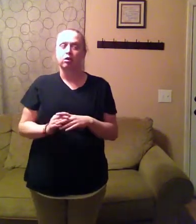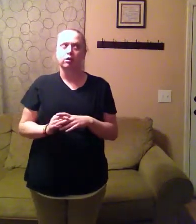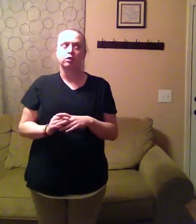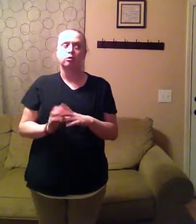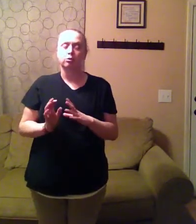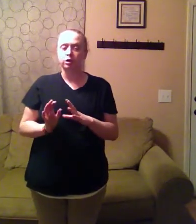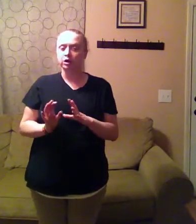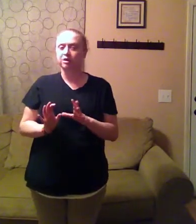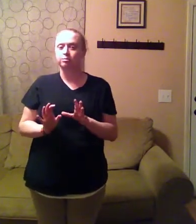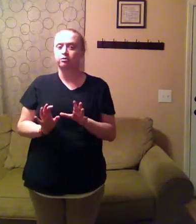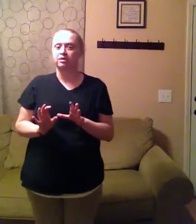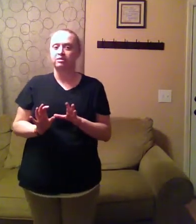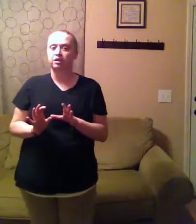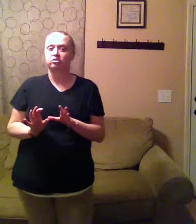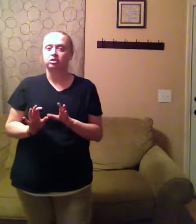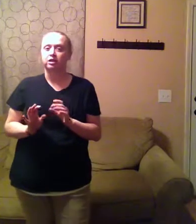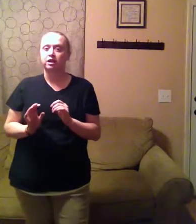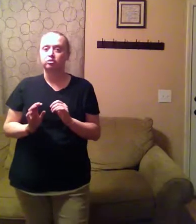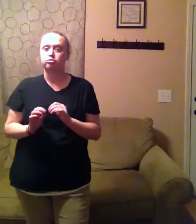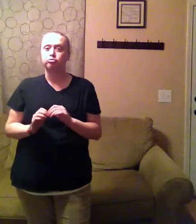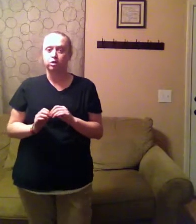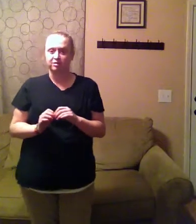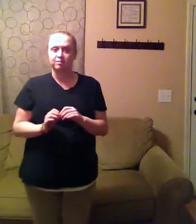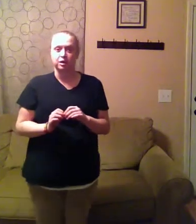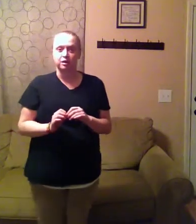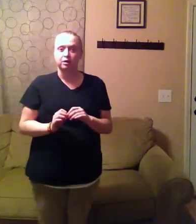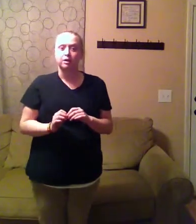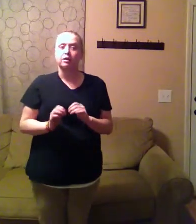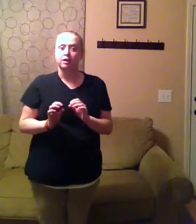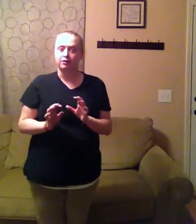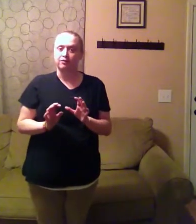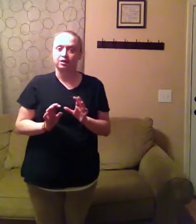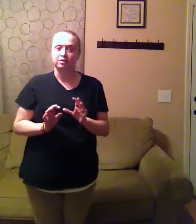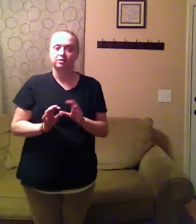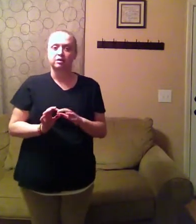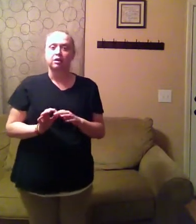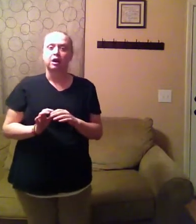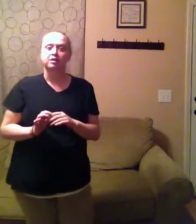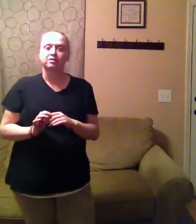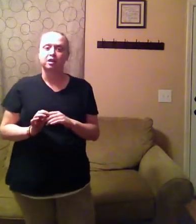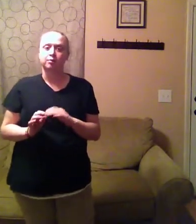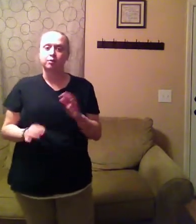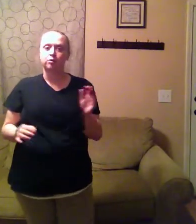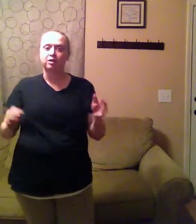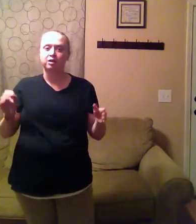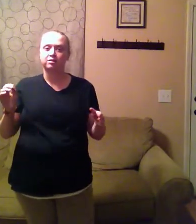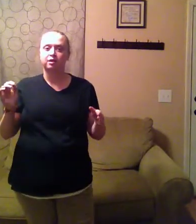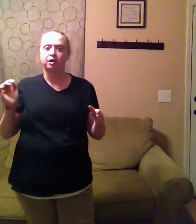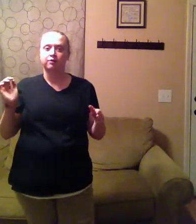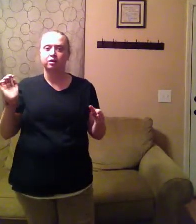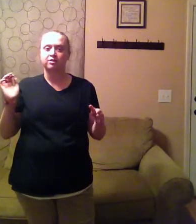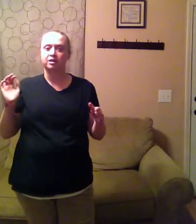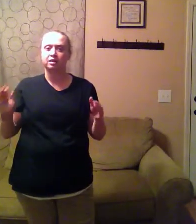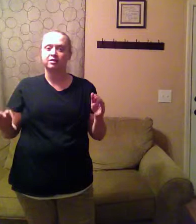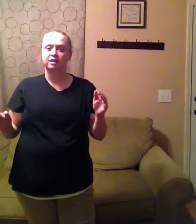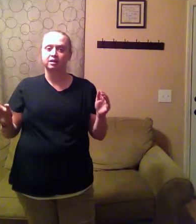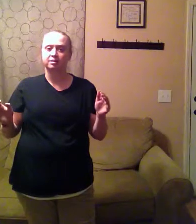it organized procrastination, and trust me, it fits. I sit at both ends of the study technique